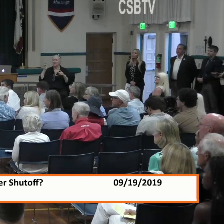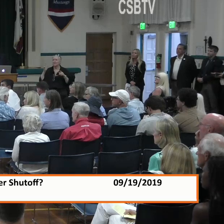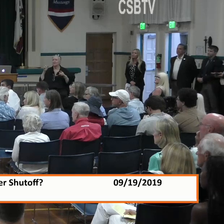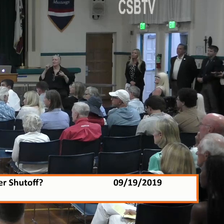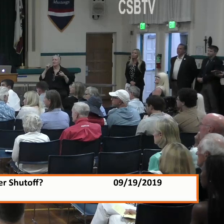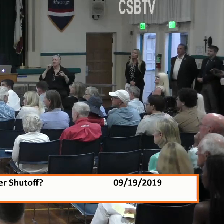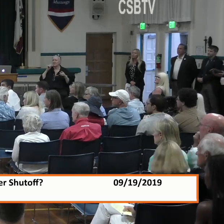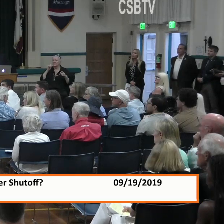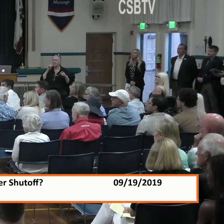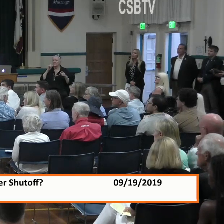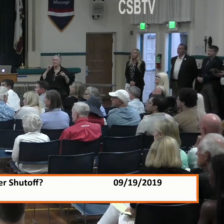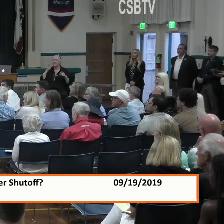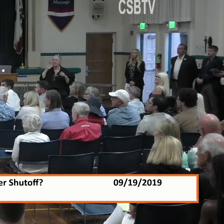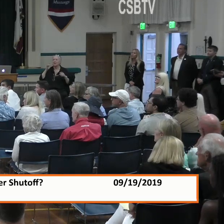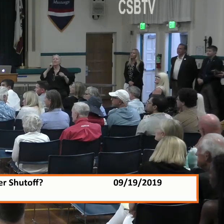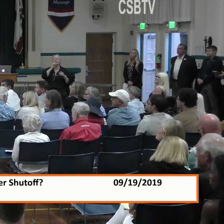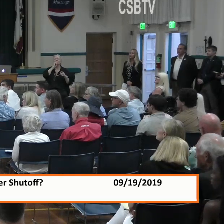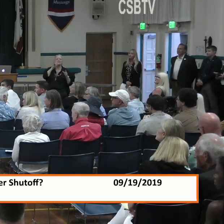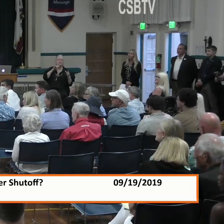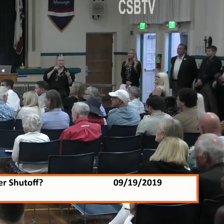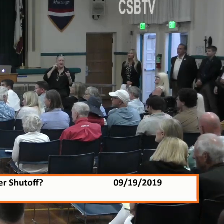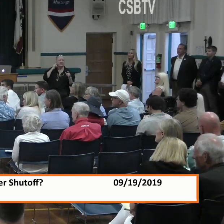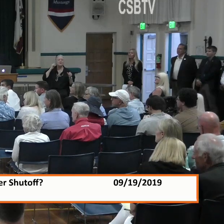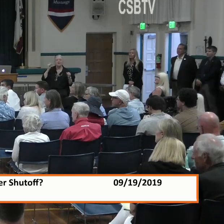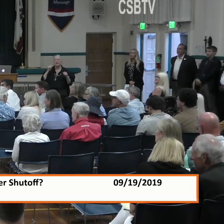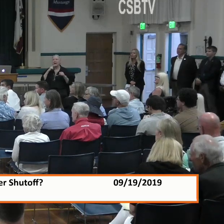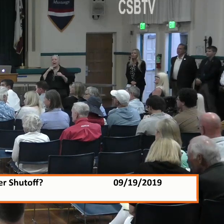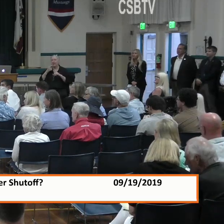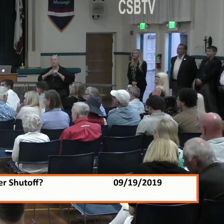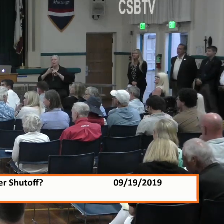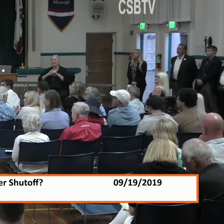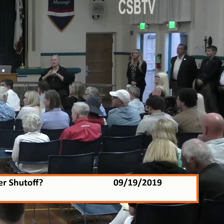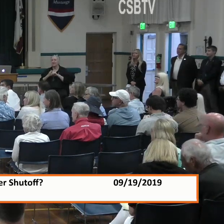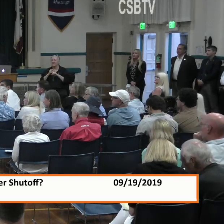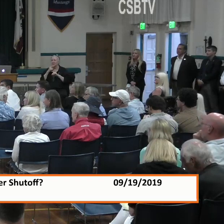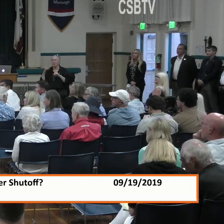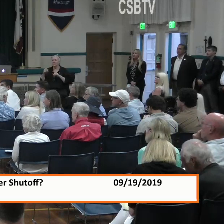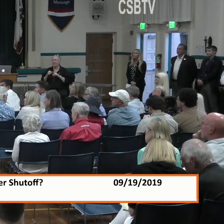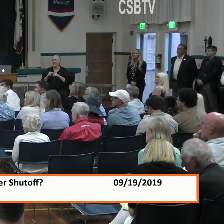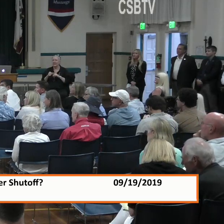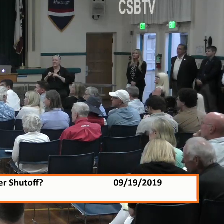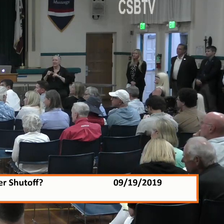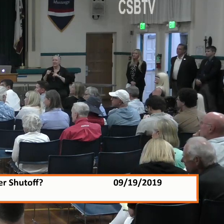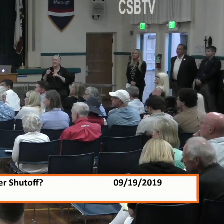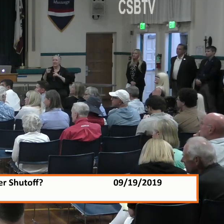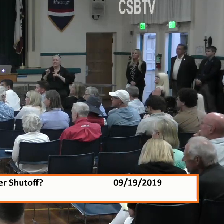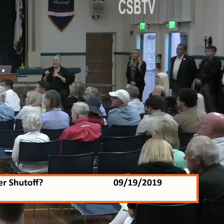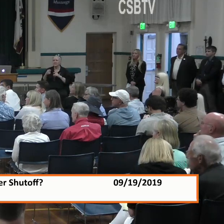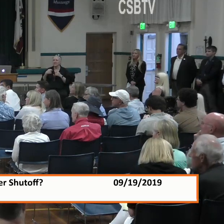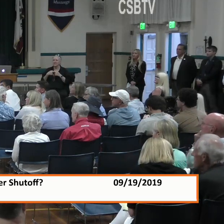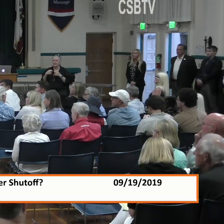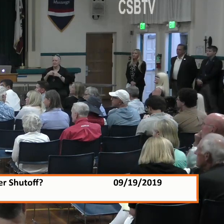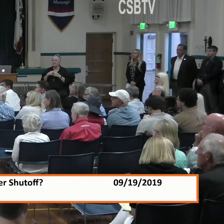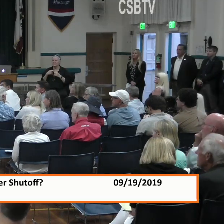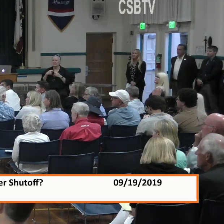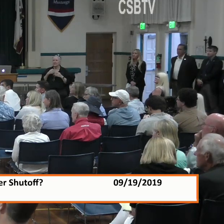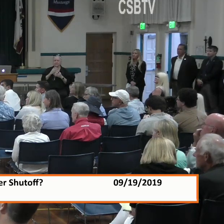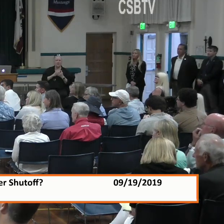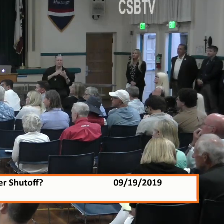rent. Hello? There you go. I rent, and I don't pay gas and electricity. That's in my